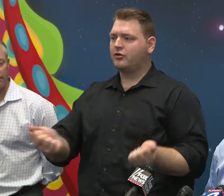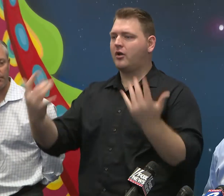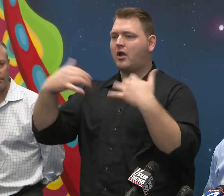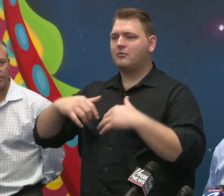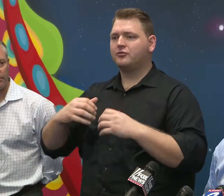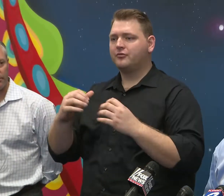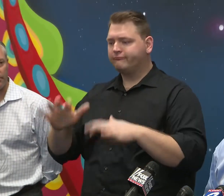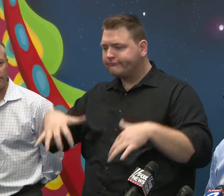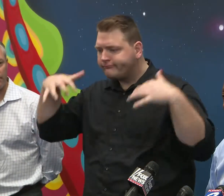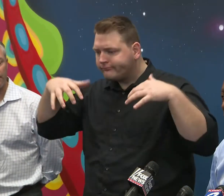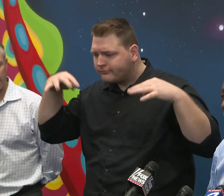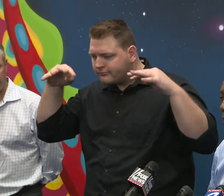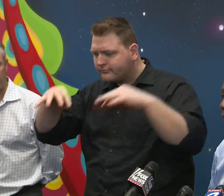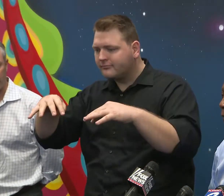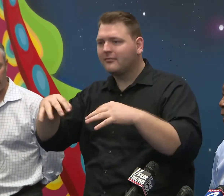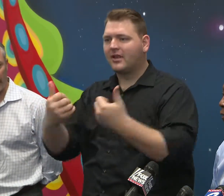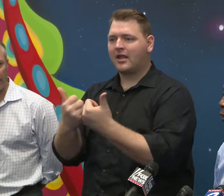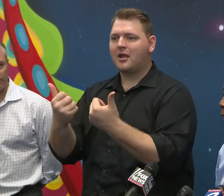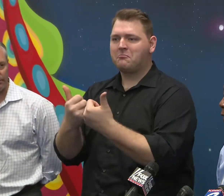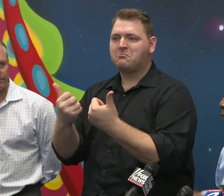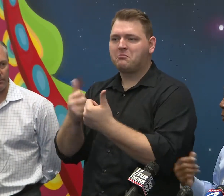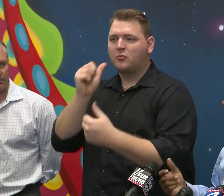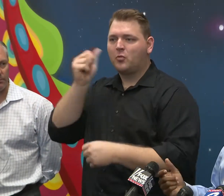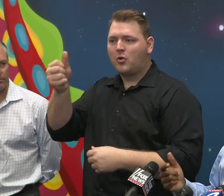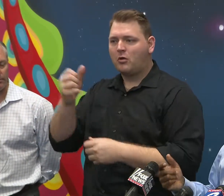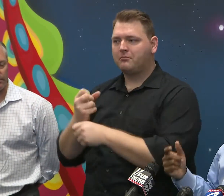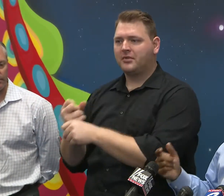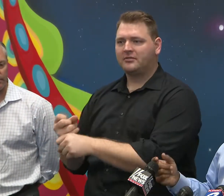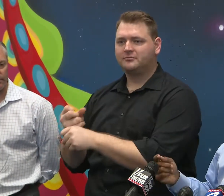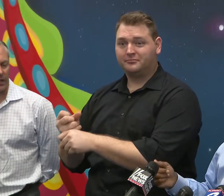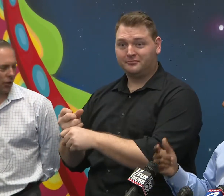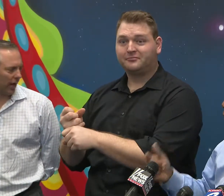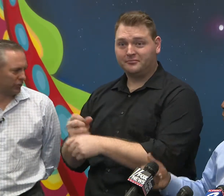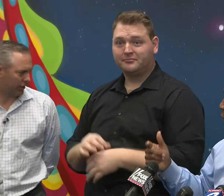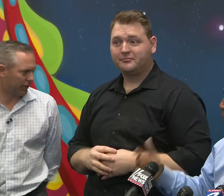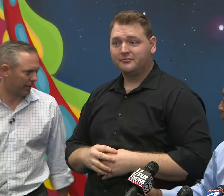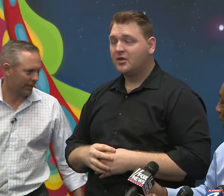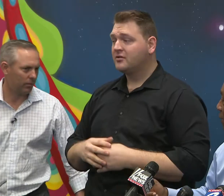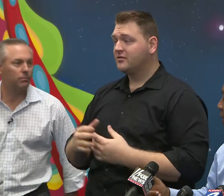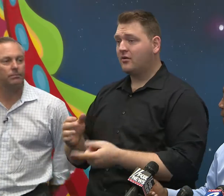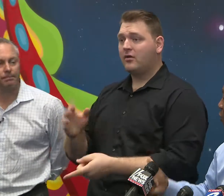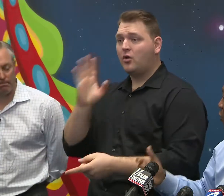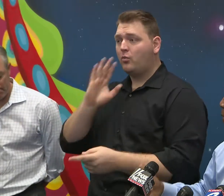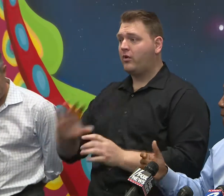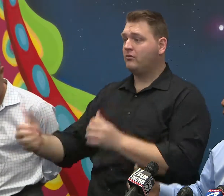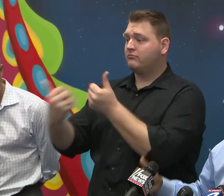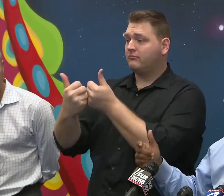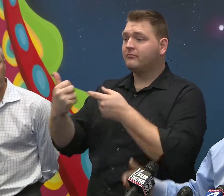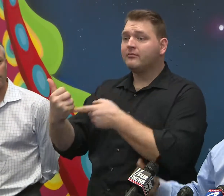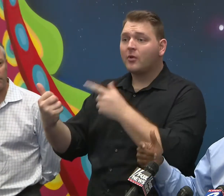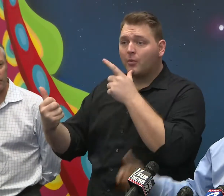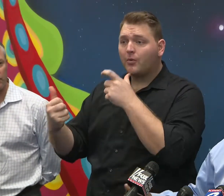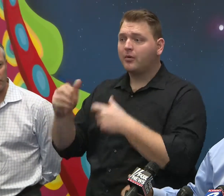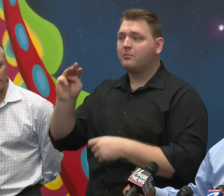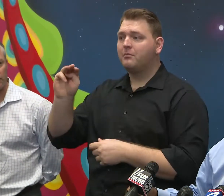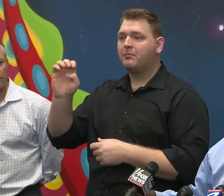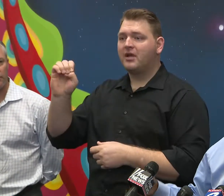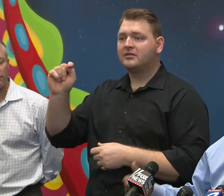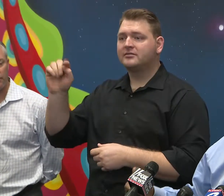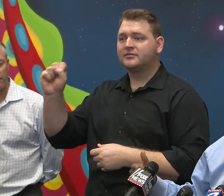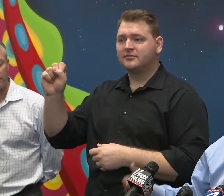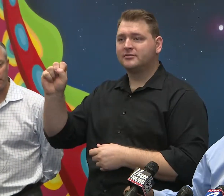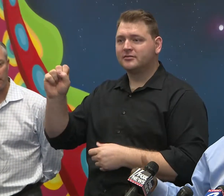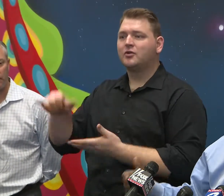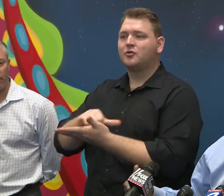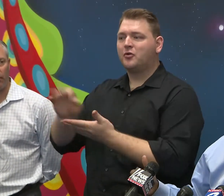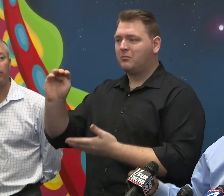guests tomorrow as we play ball. So the spirit is they're playing the New York Mets. The New York Mets are in town, and they